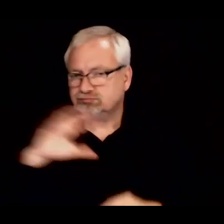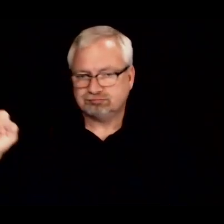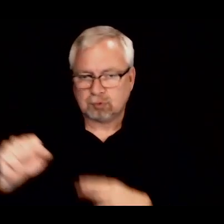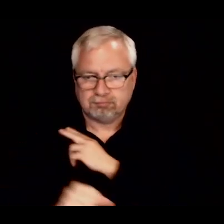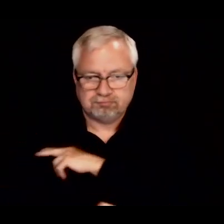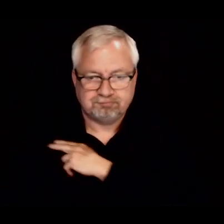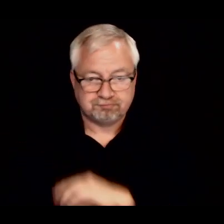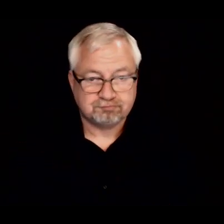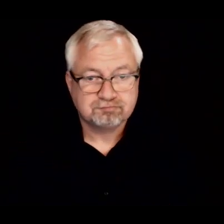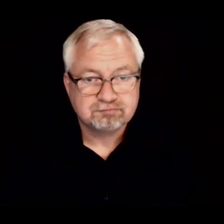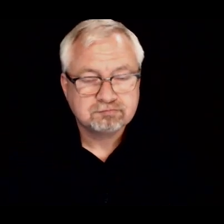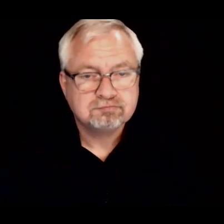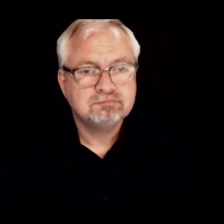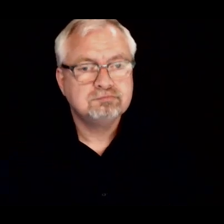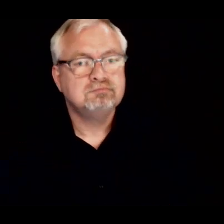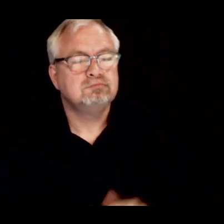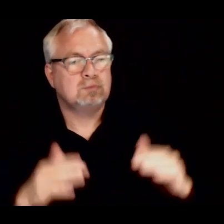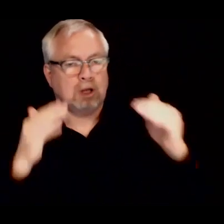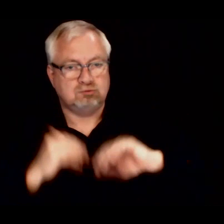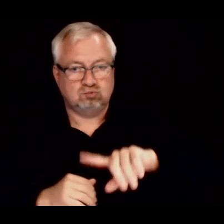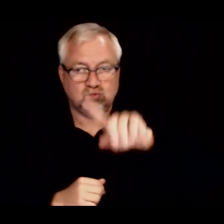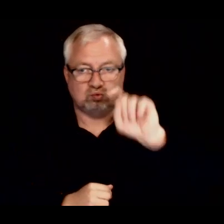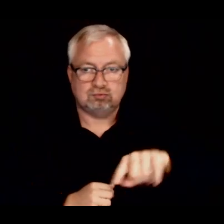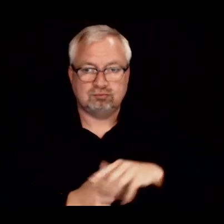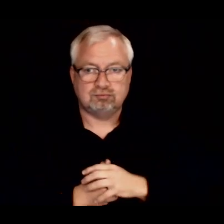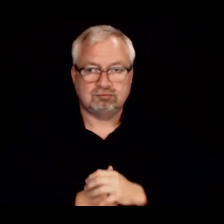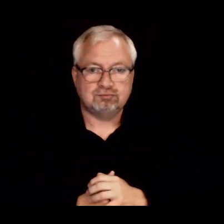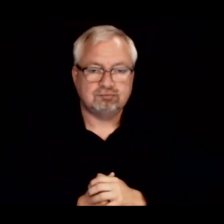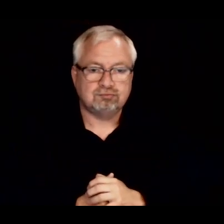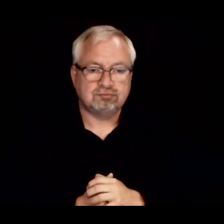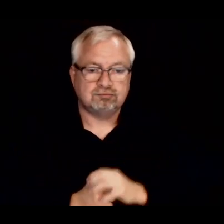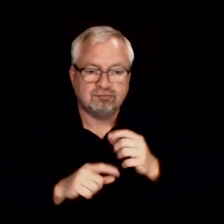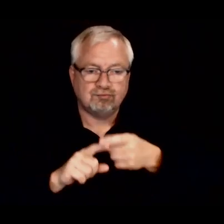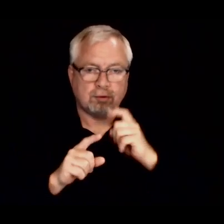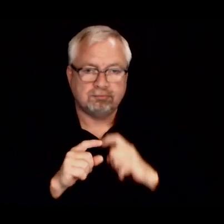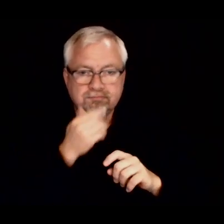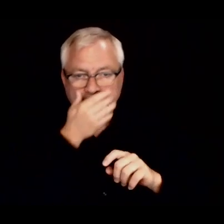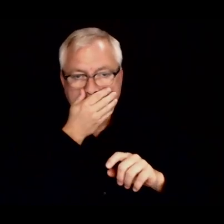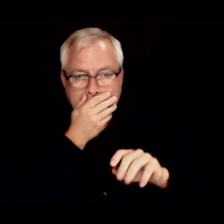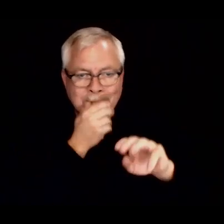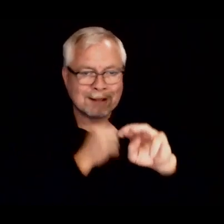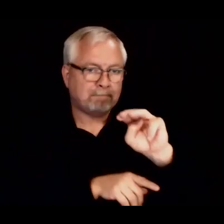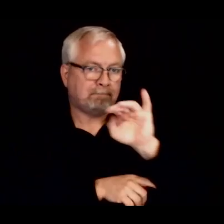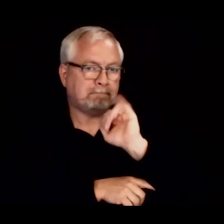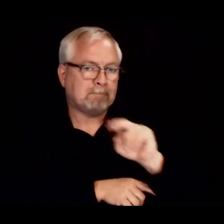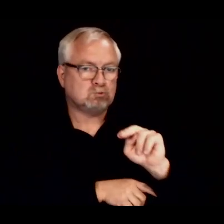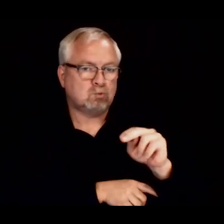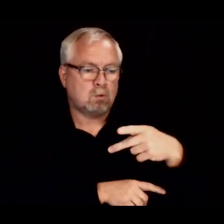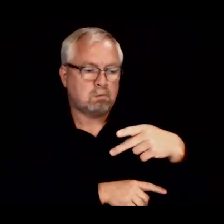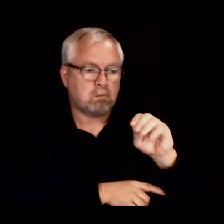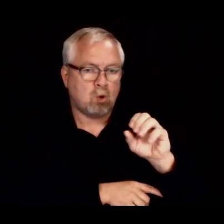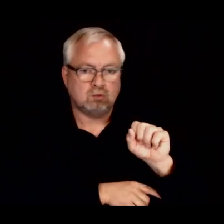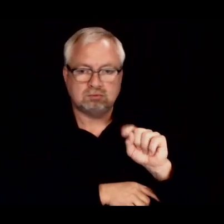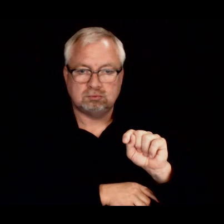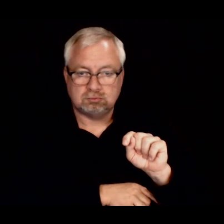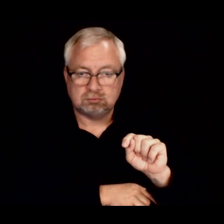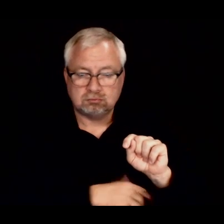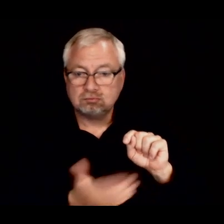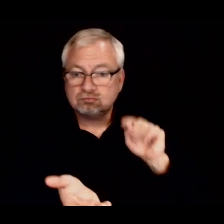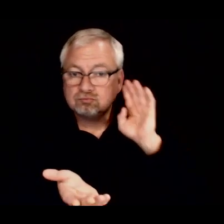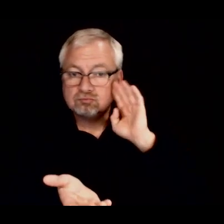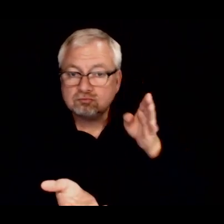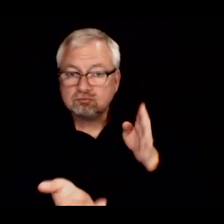Your next question comes from the line of Greta Cole of MinPost. Your line is open. Hi there. So today it looks like